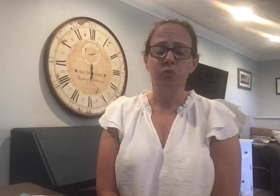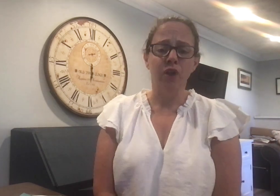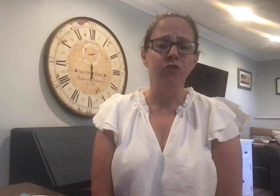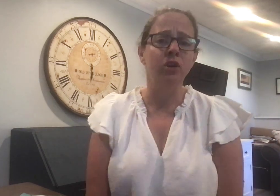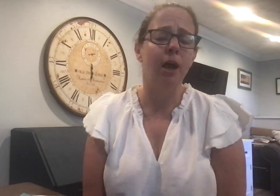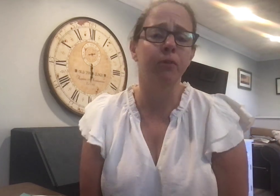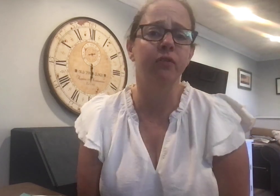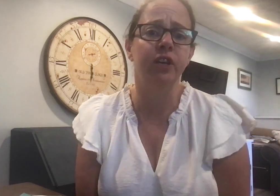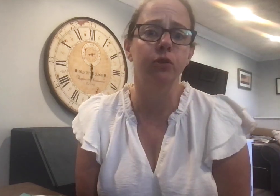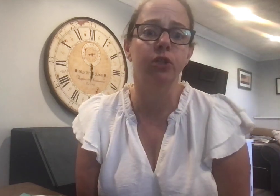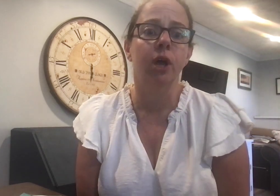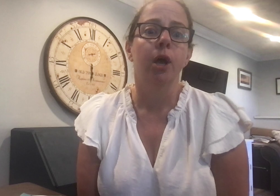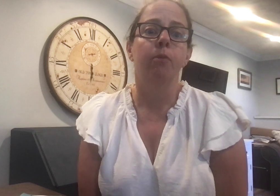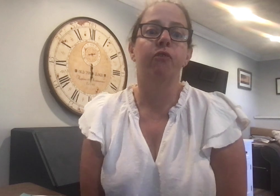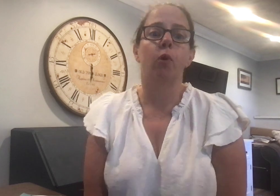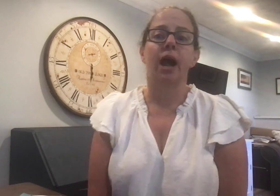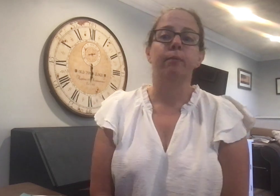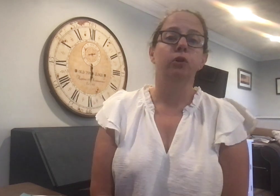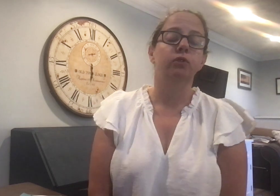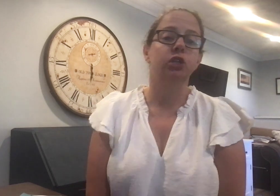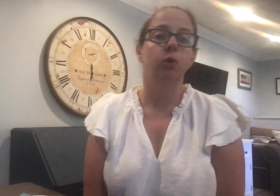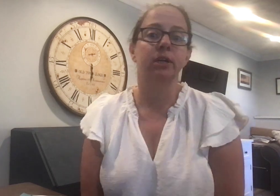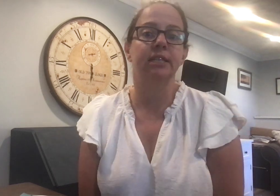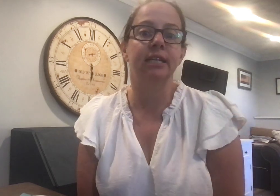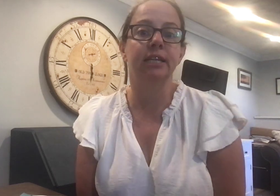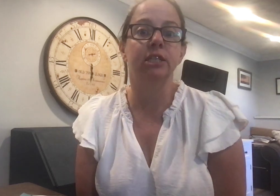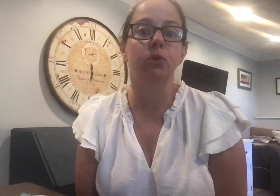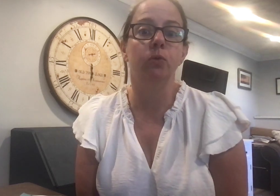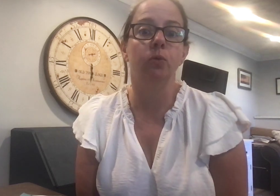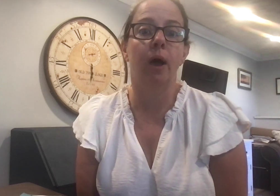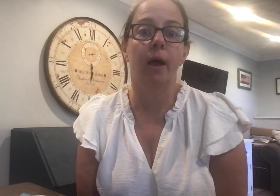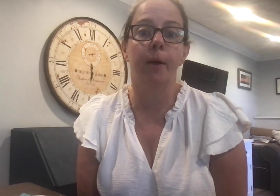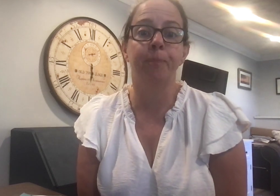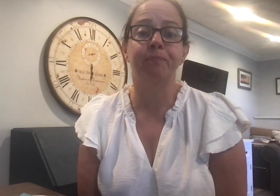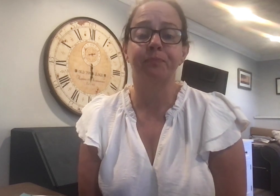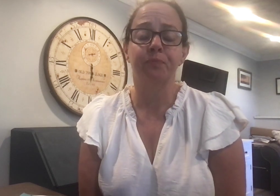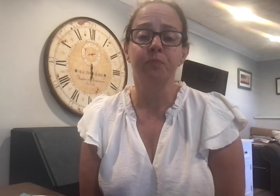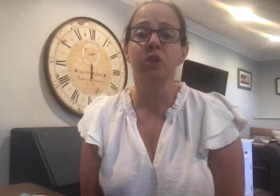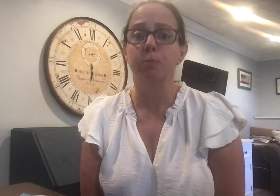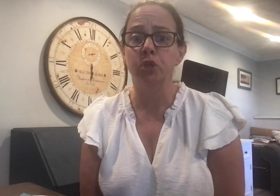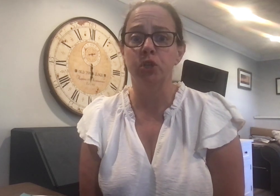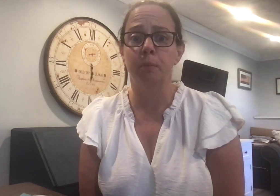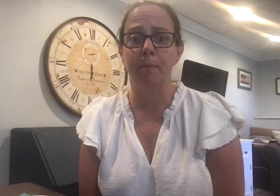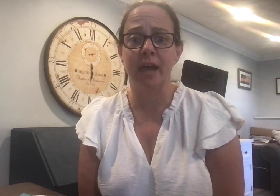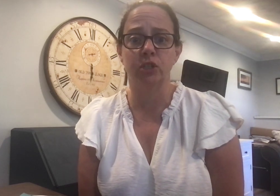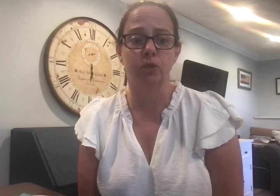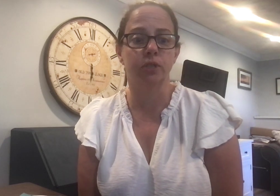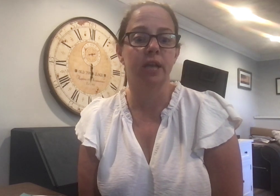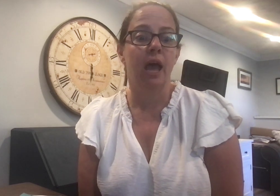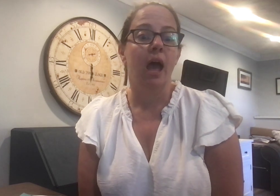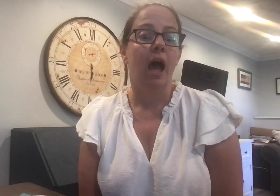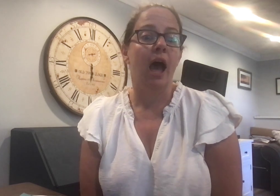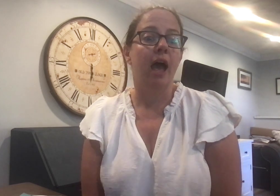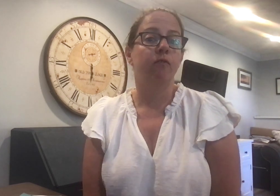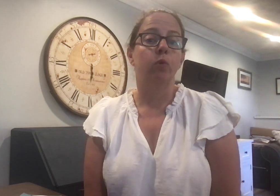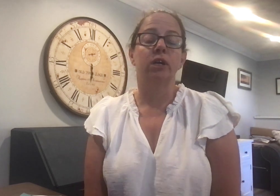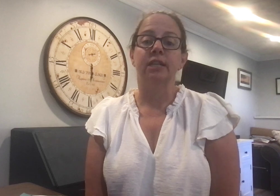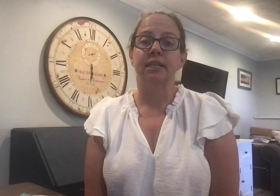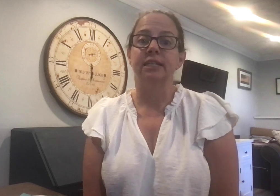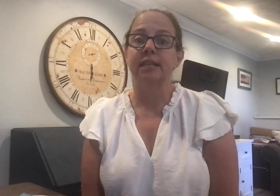for a number of years before I moved to New York City to pursue my master's. I've worked as a sign